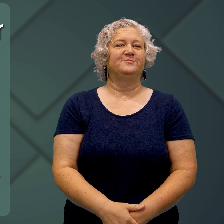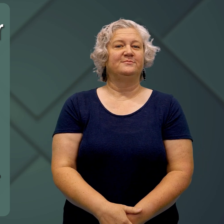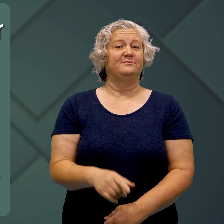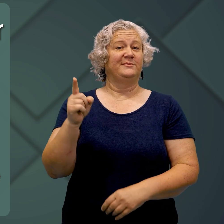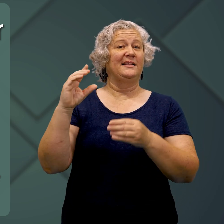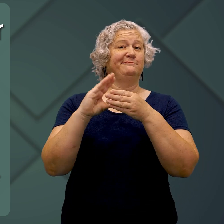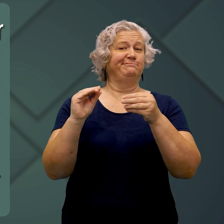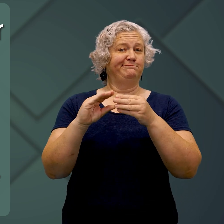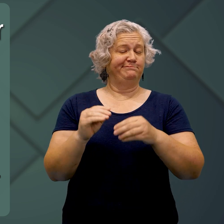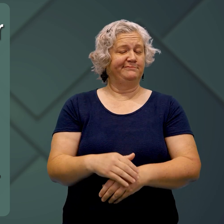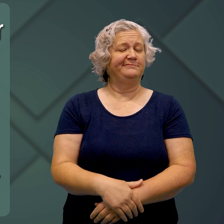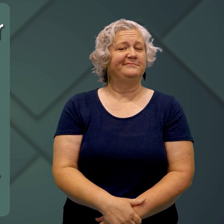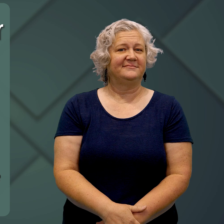Norway, who said,